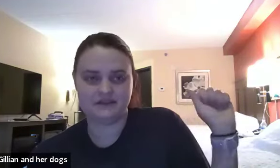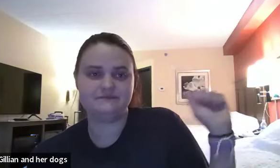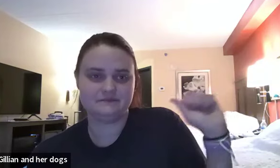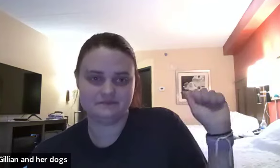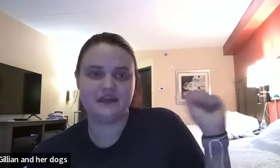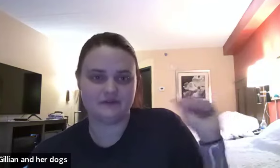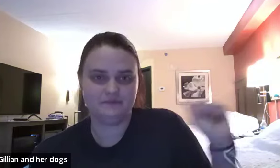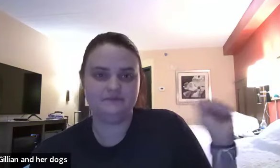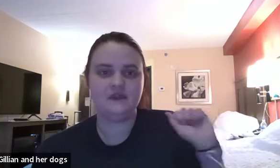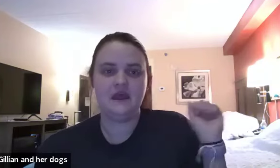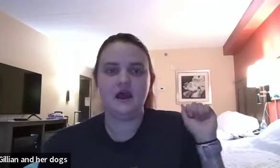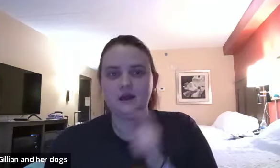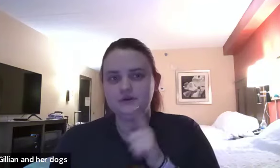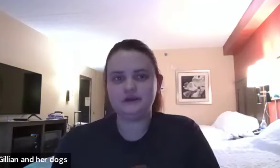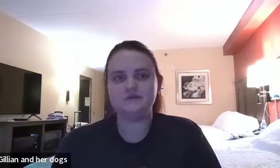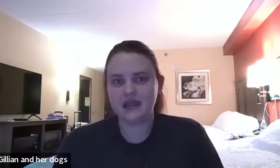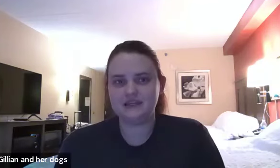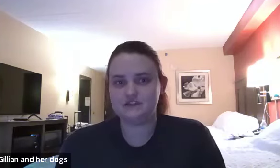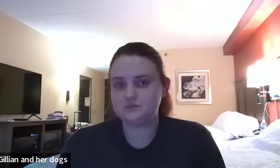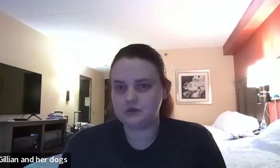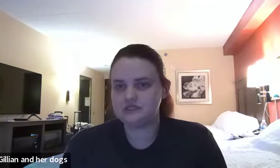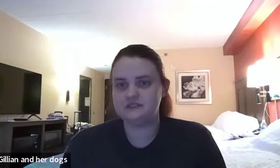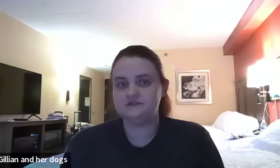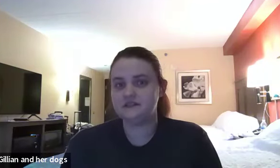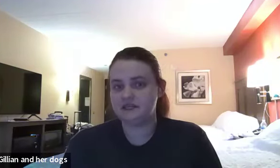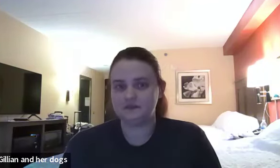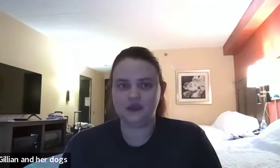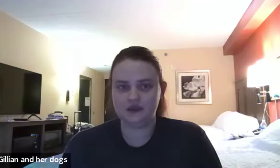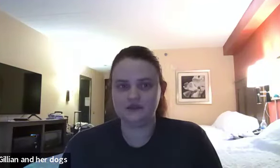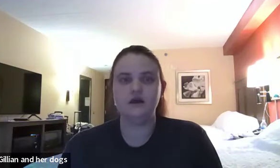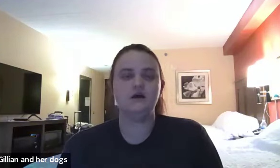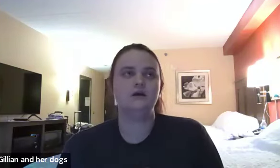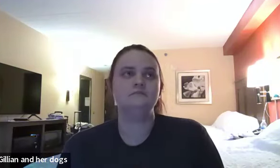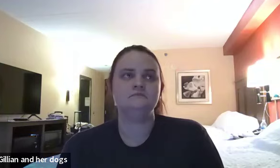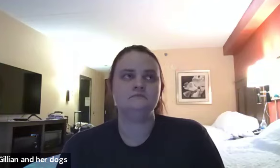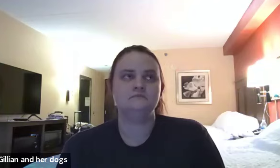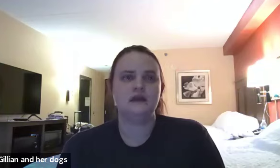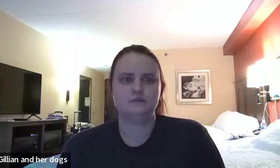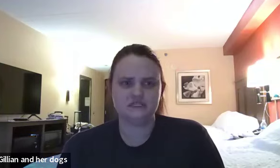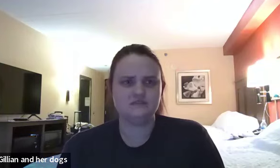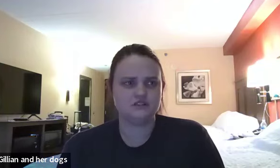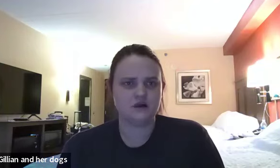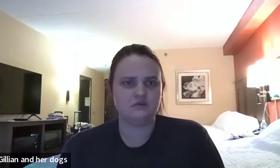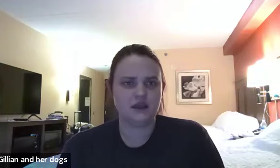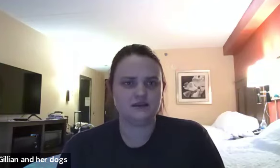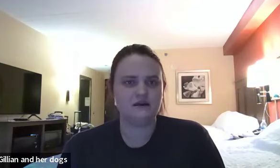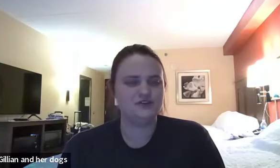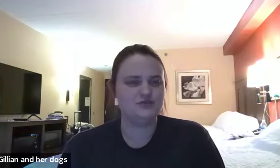athlete, athlete. I would recommend adding the sport specifically if you can. And we did sports a while back. Now, if you do a